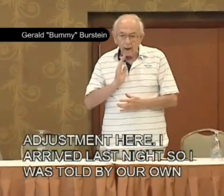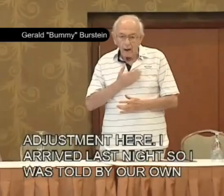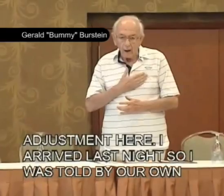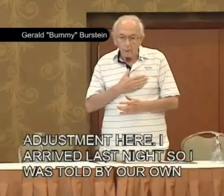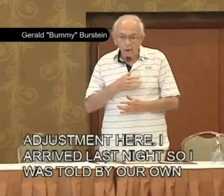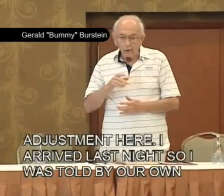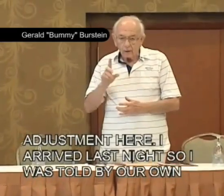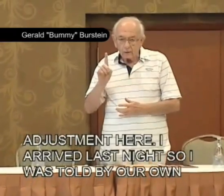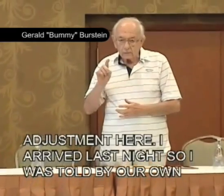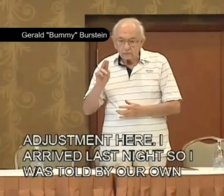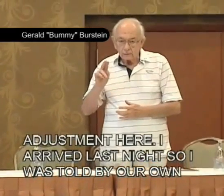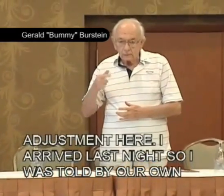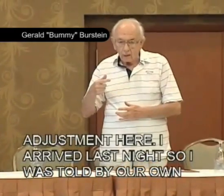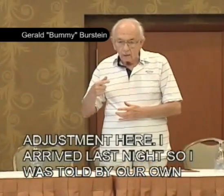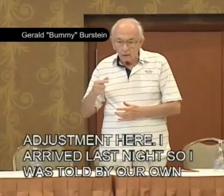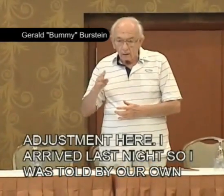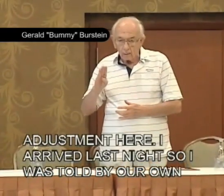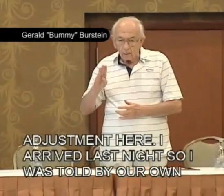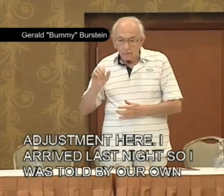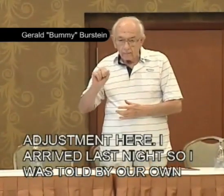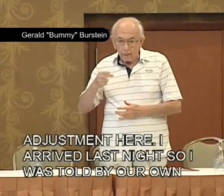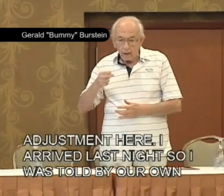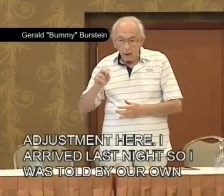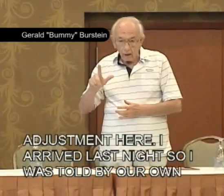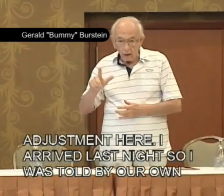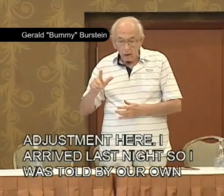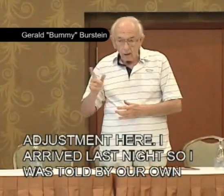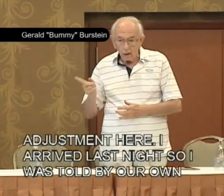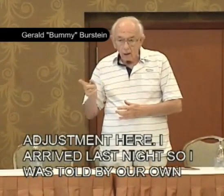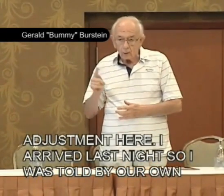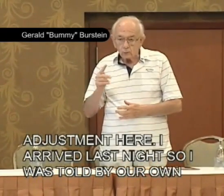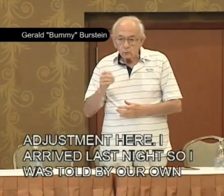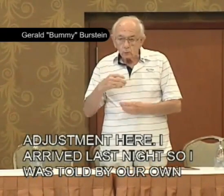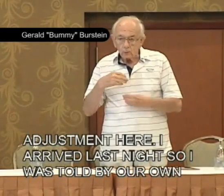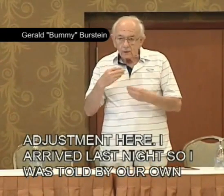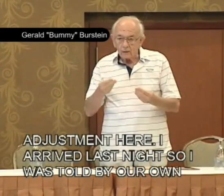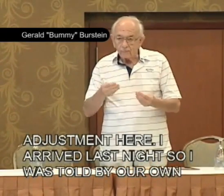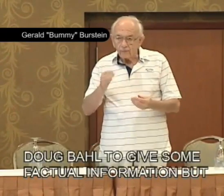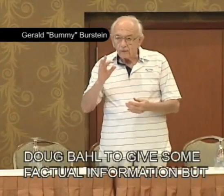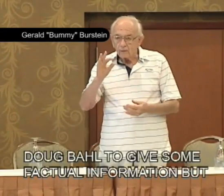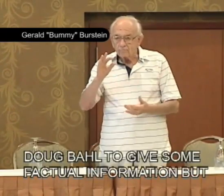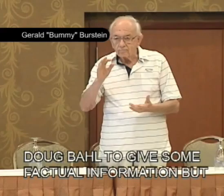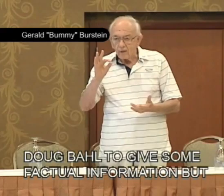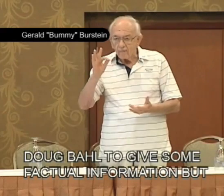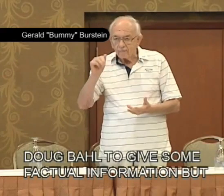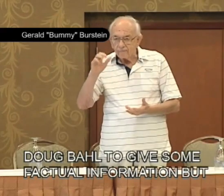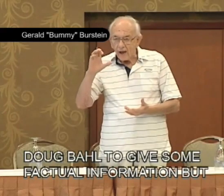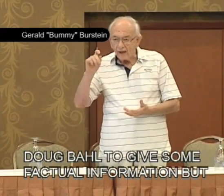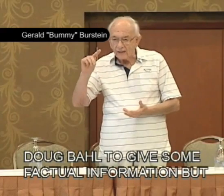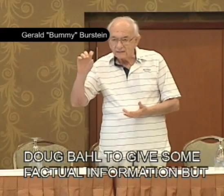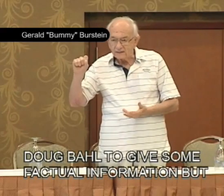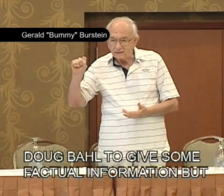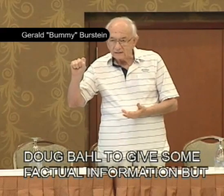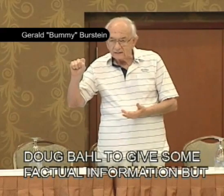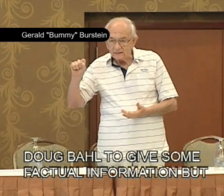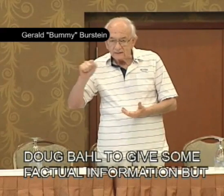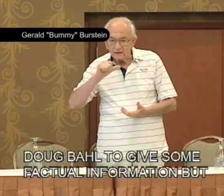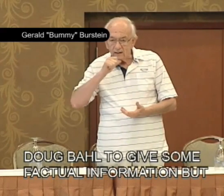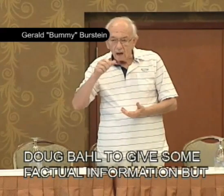I was told by our own Doug Ball to give some